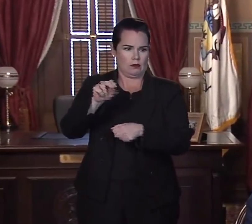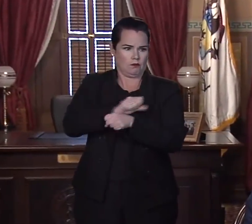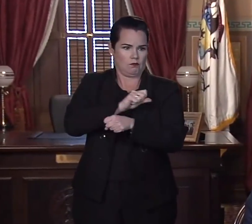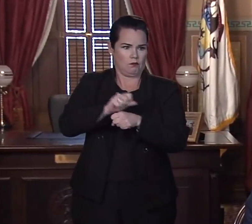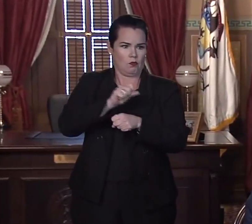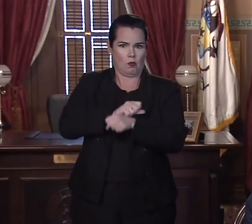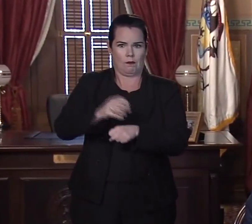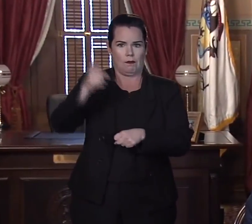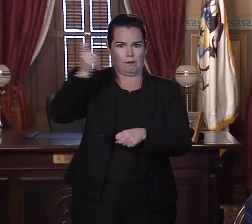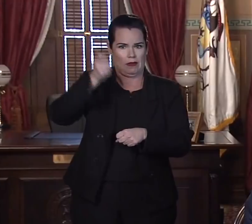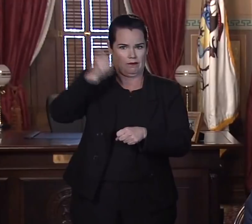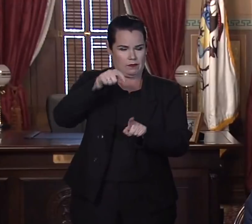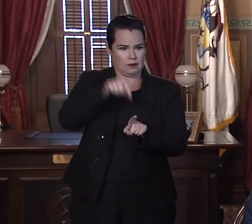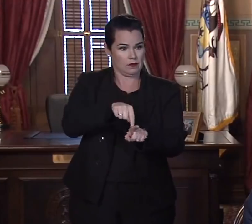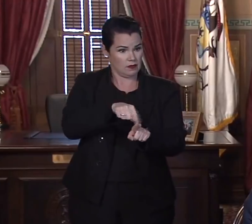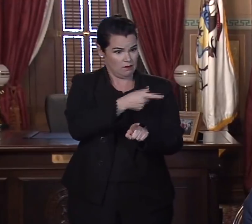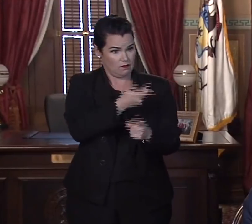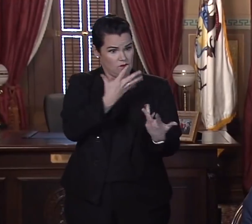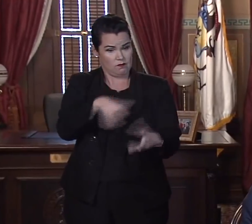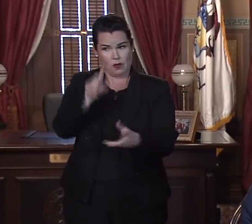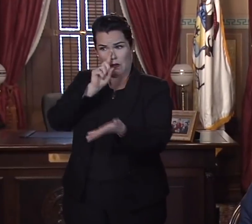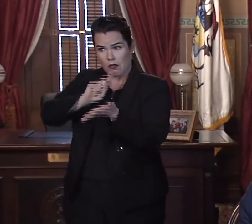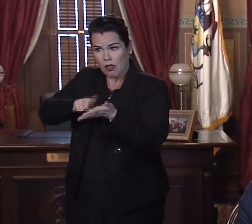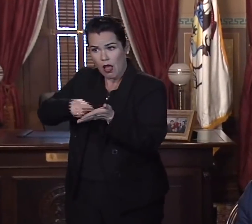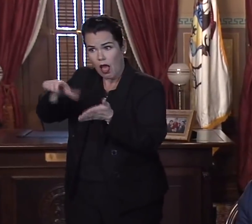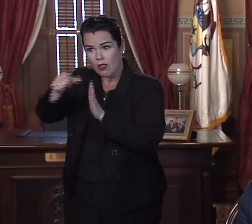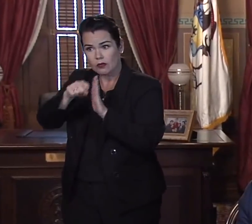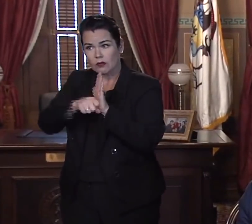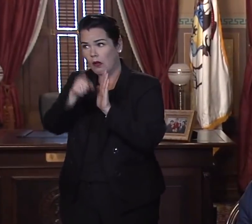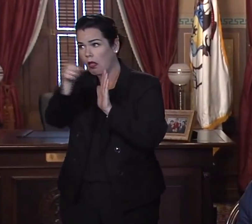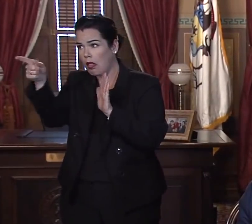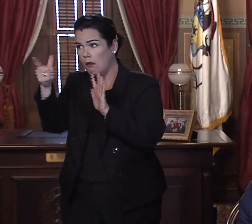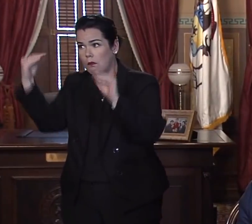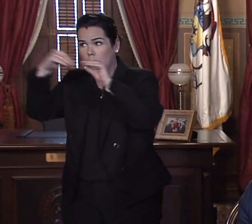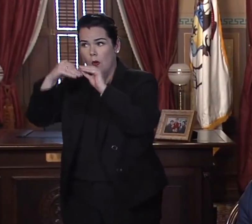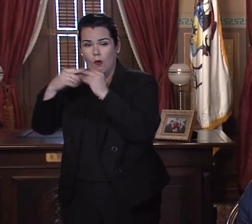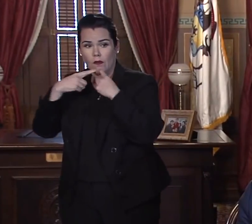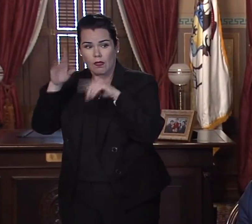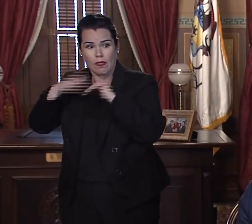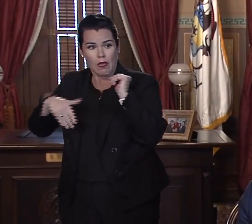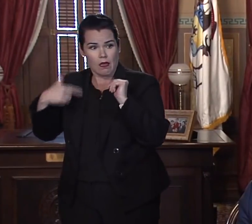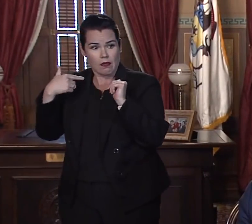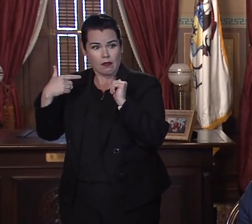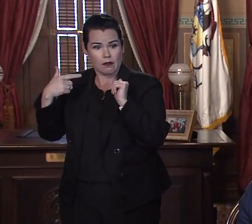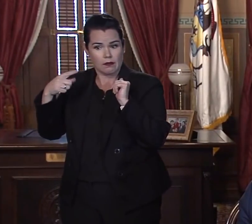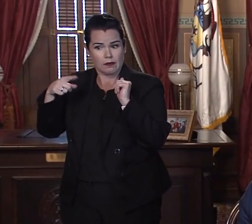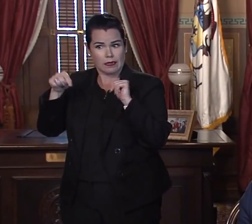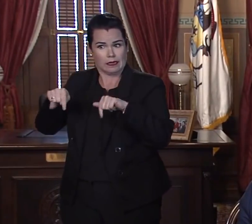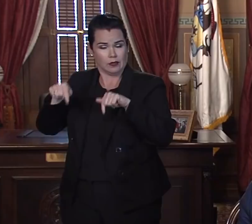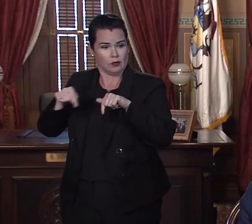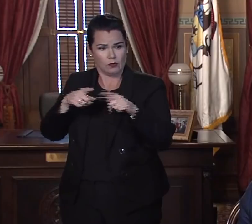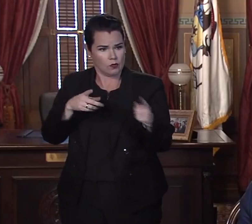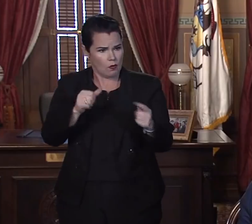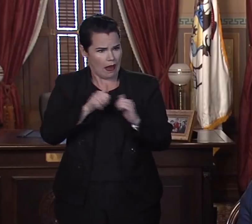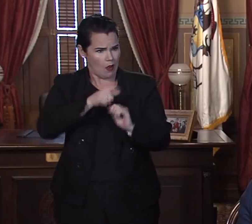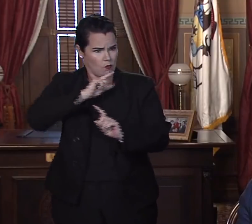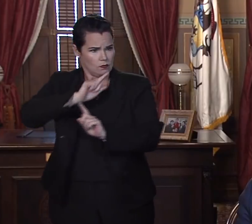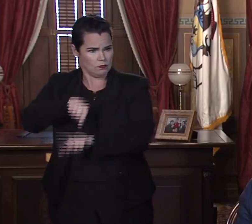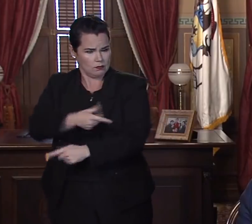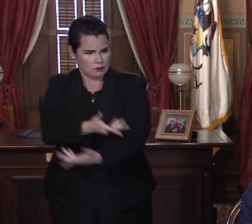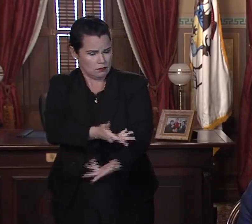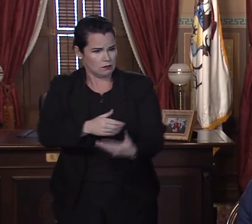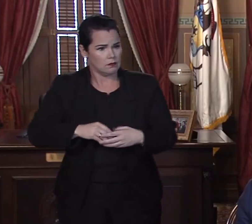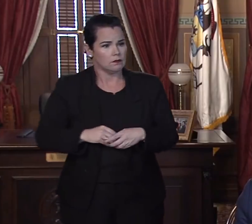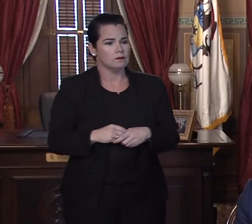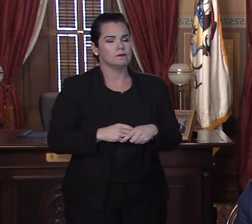benefits. Have you looked at other states that have been more successful, or I guess how can you respond to that?